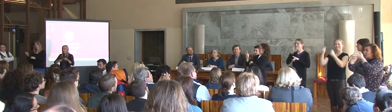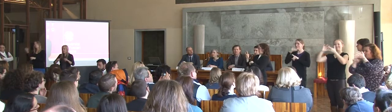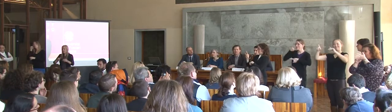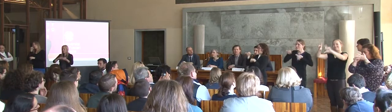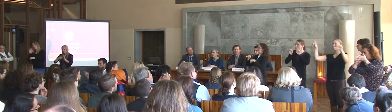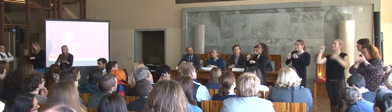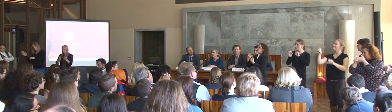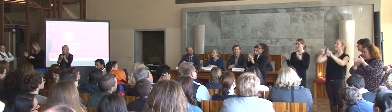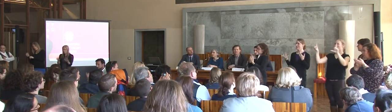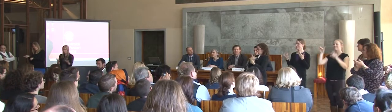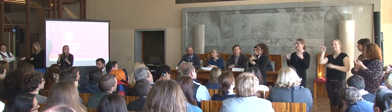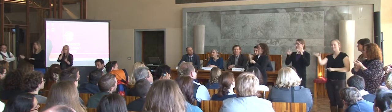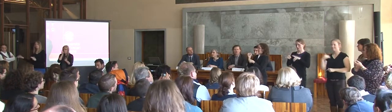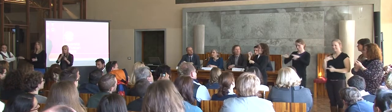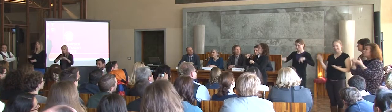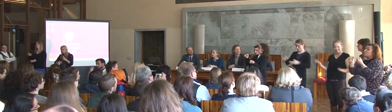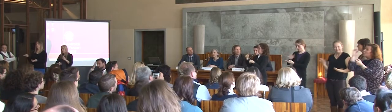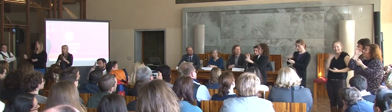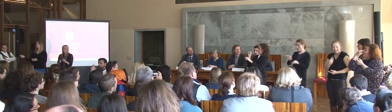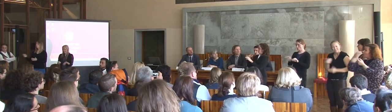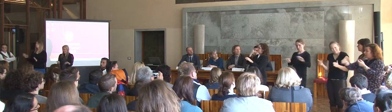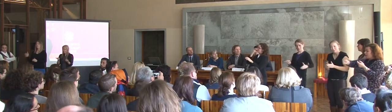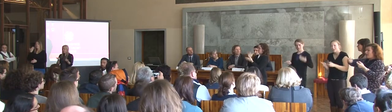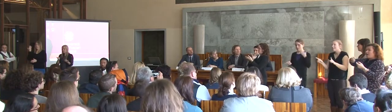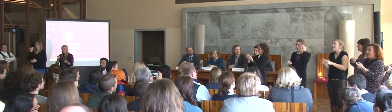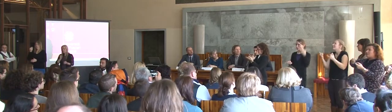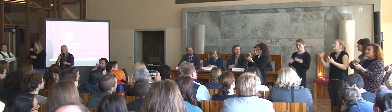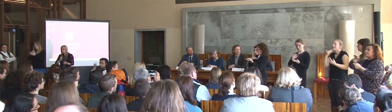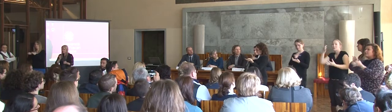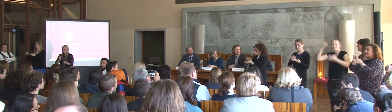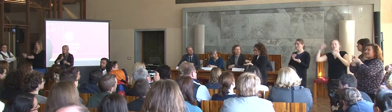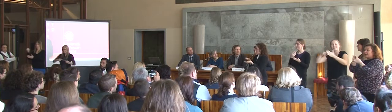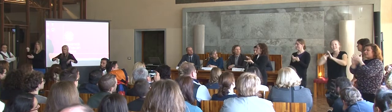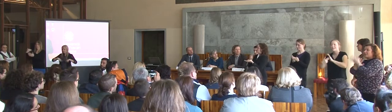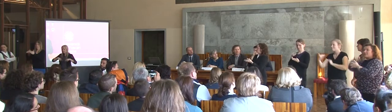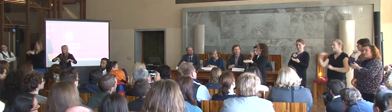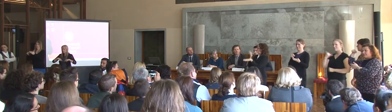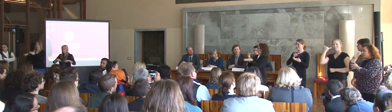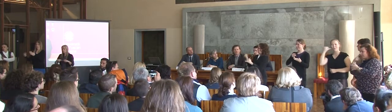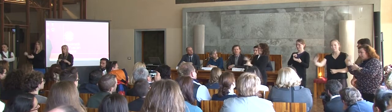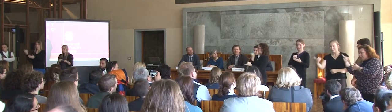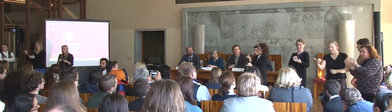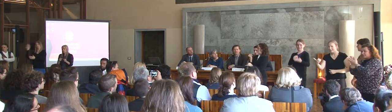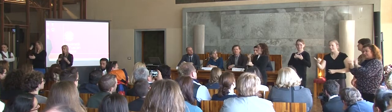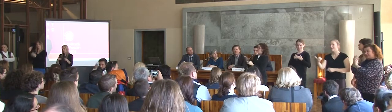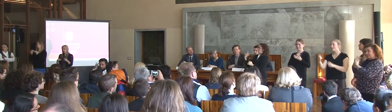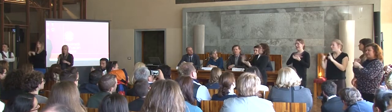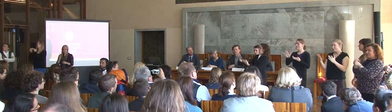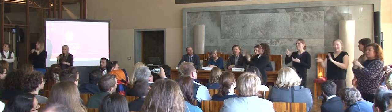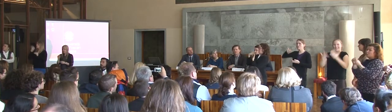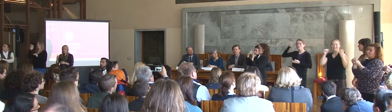devices, it's very easy to get access to video content. This wasn't possible 10 years